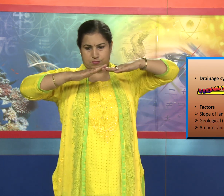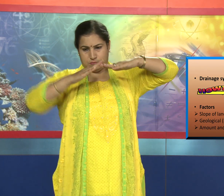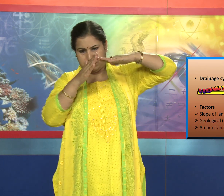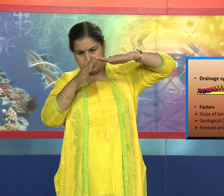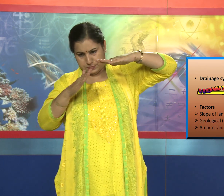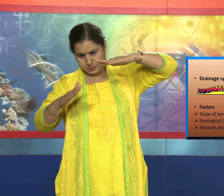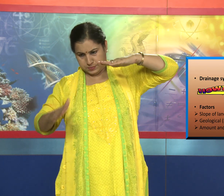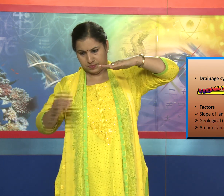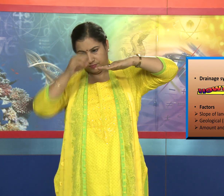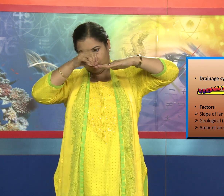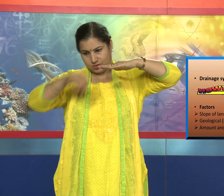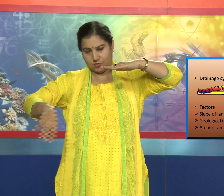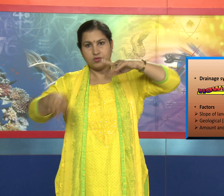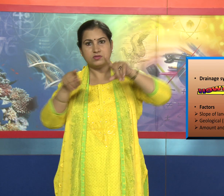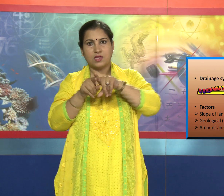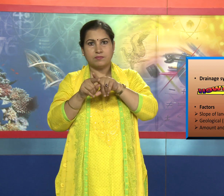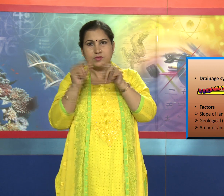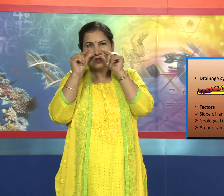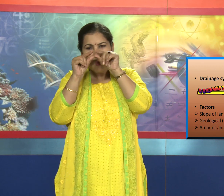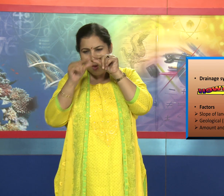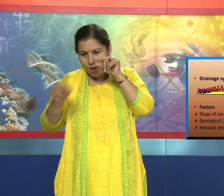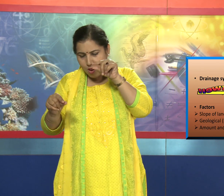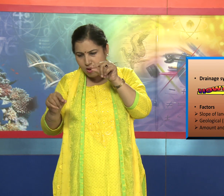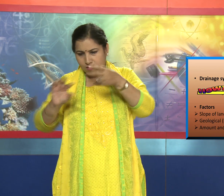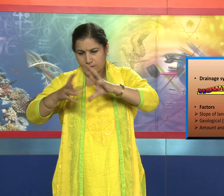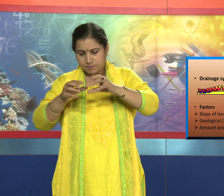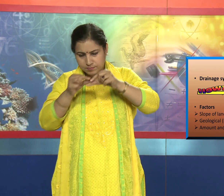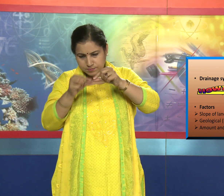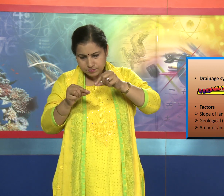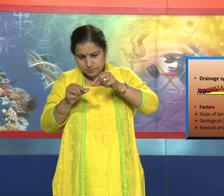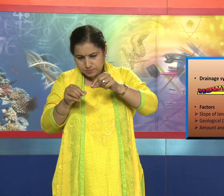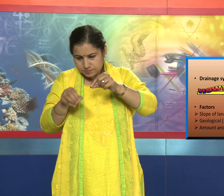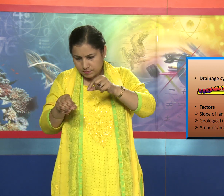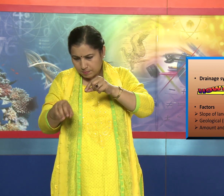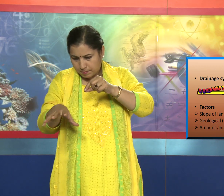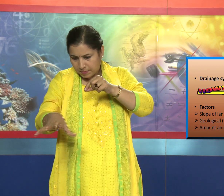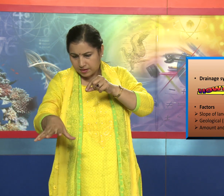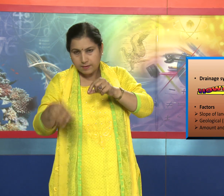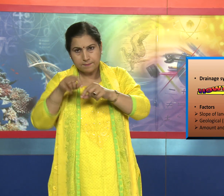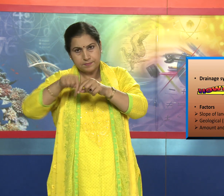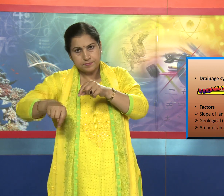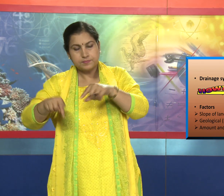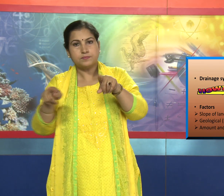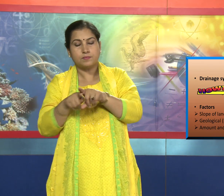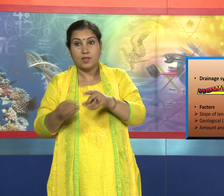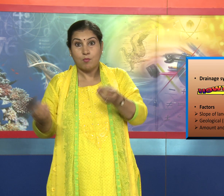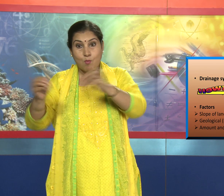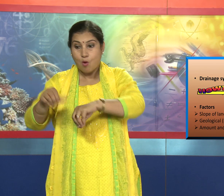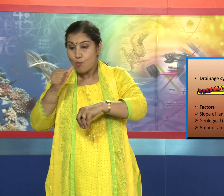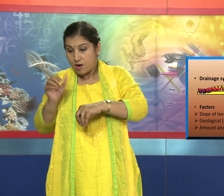and small channels merge with larger channels which have much more water in them.